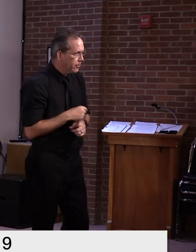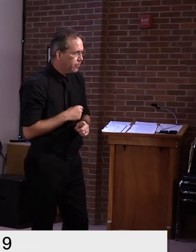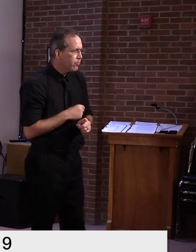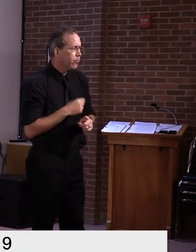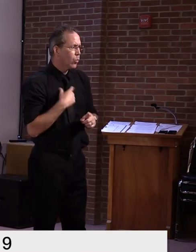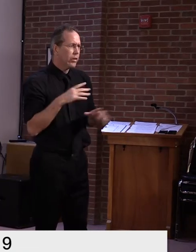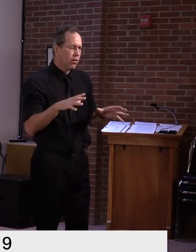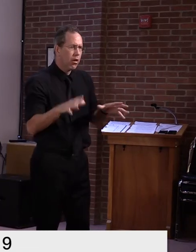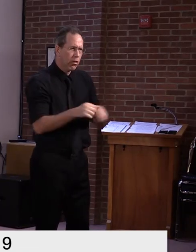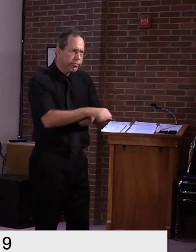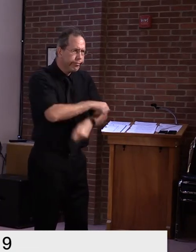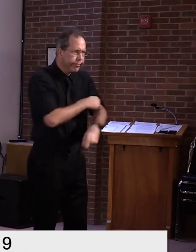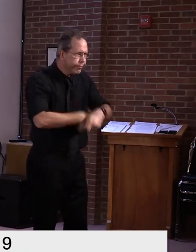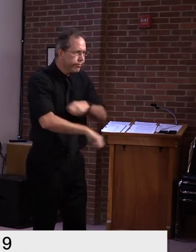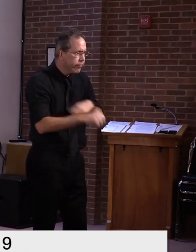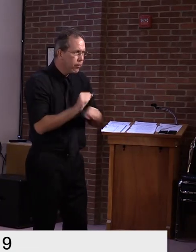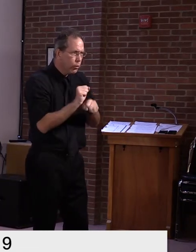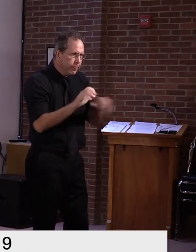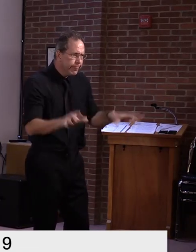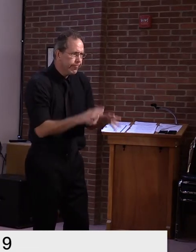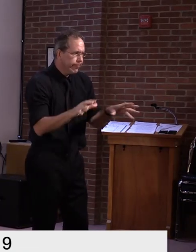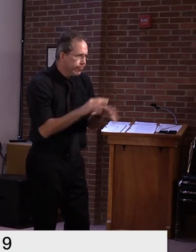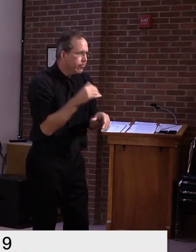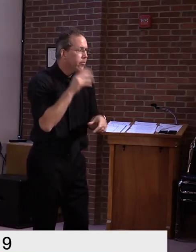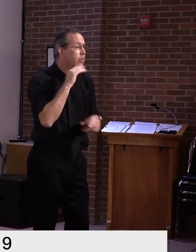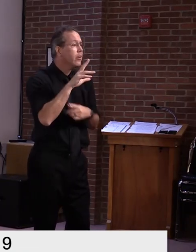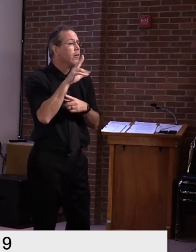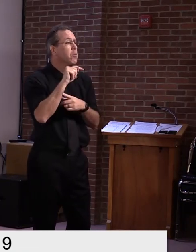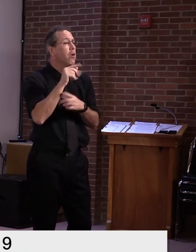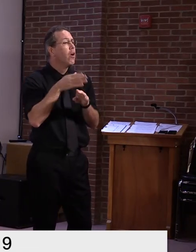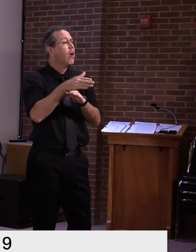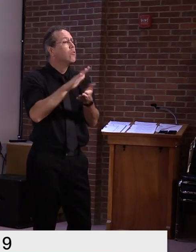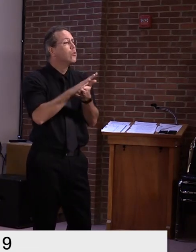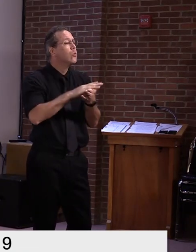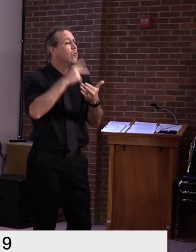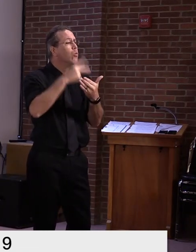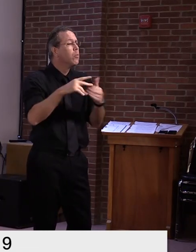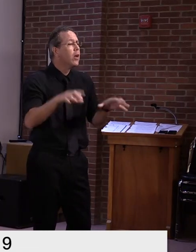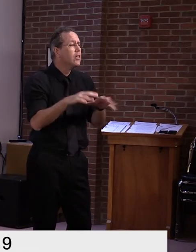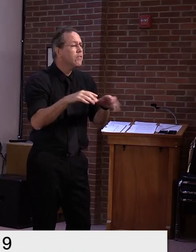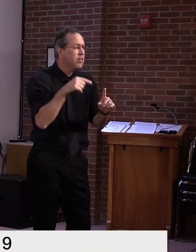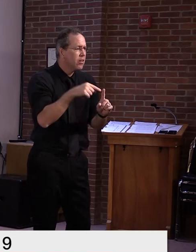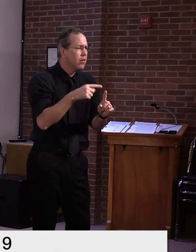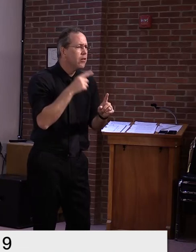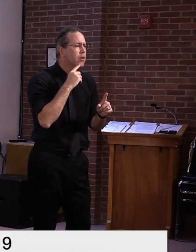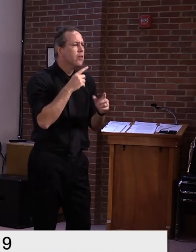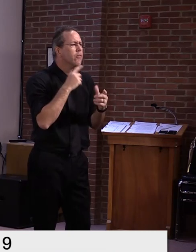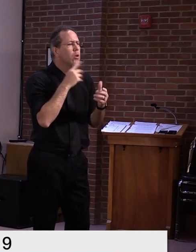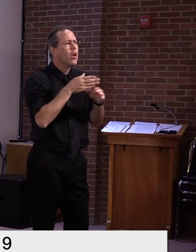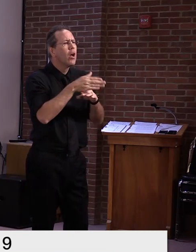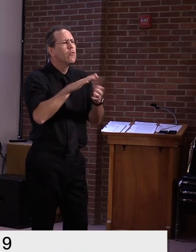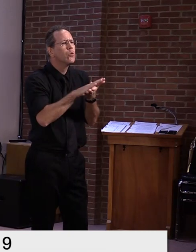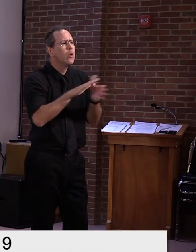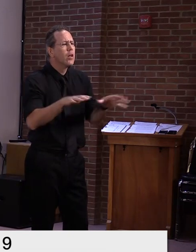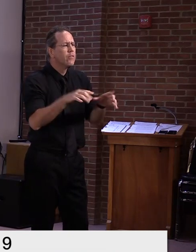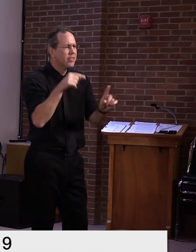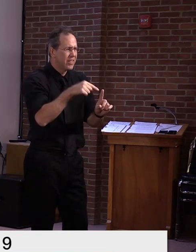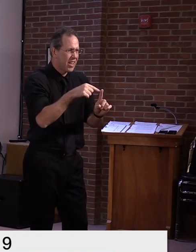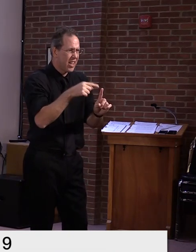School, our prime, the person that we've partnered with, Vermont After School has received over